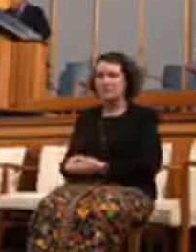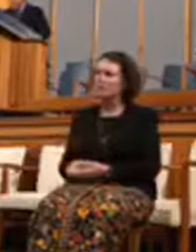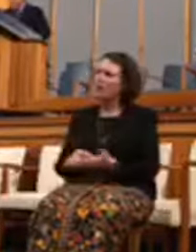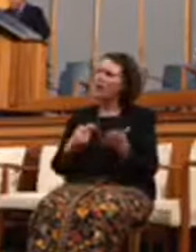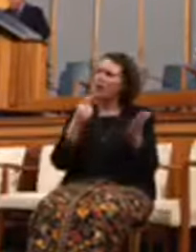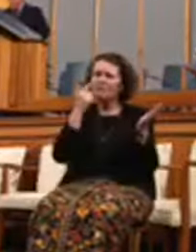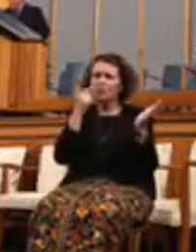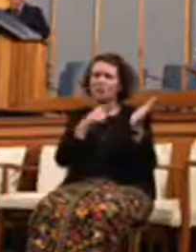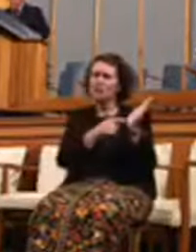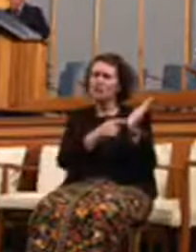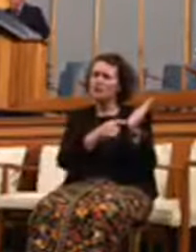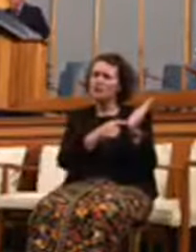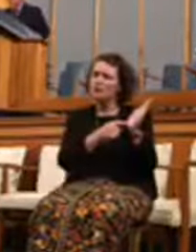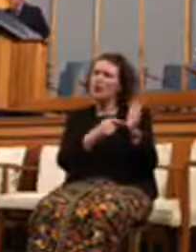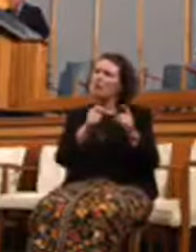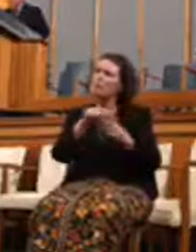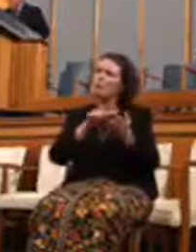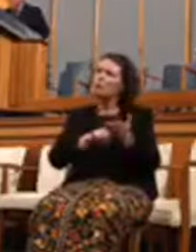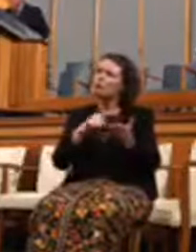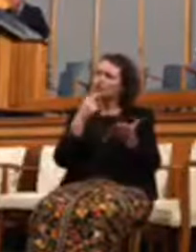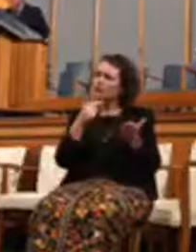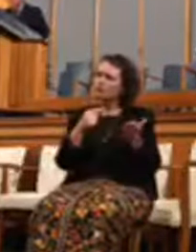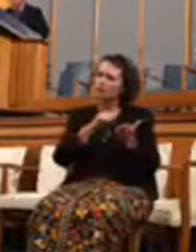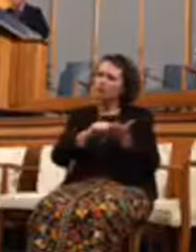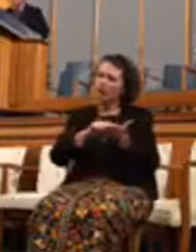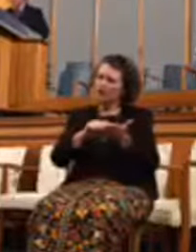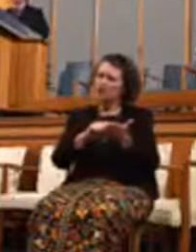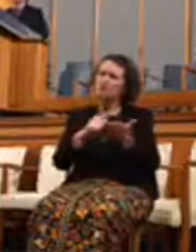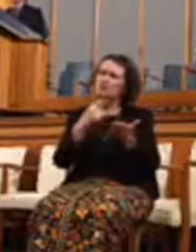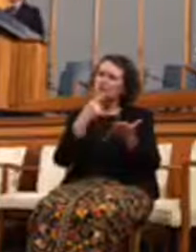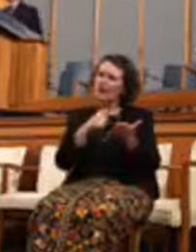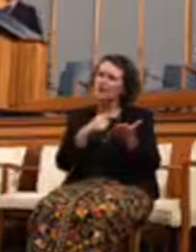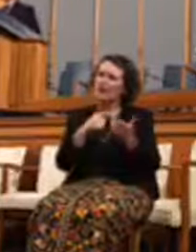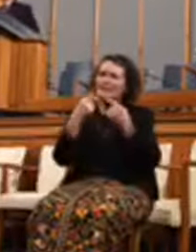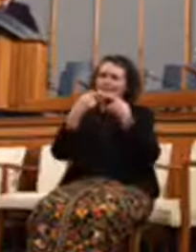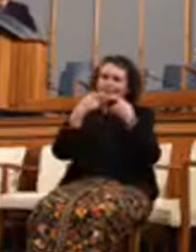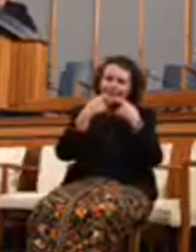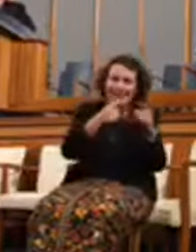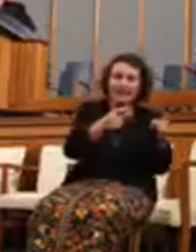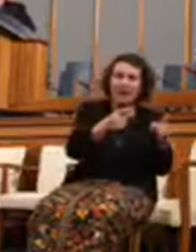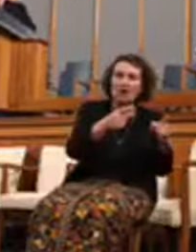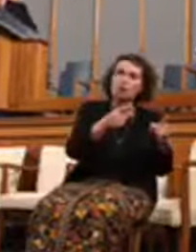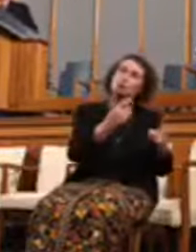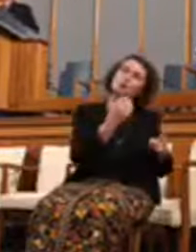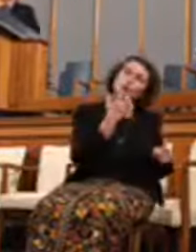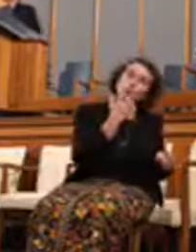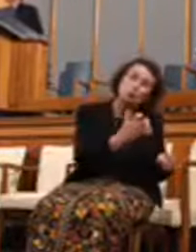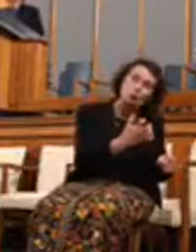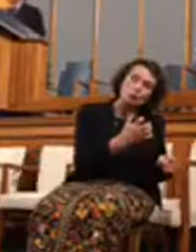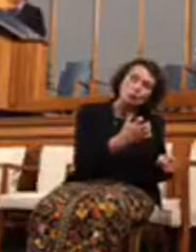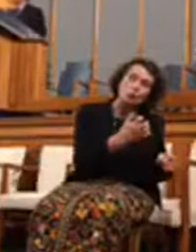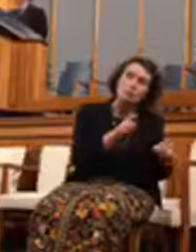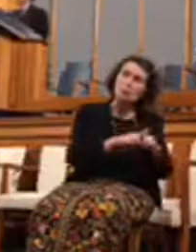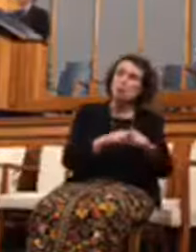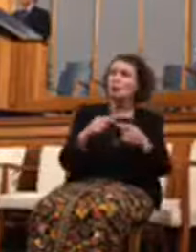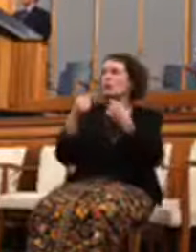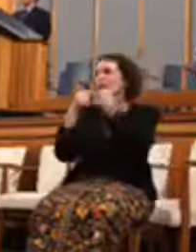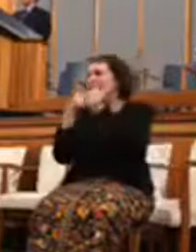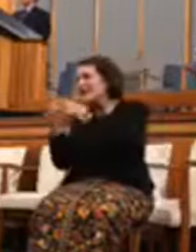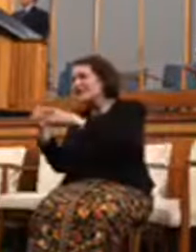that, testifying both to the Jews and also to the Greeks. What does it mean?